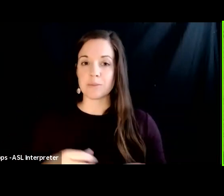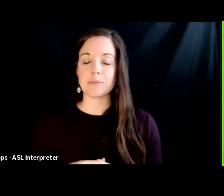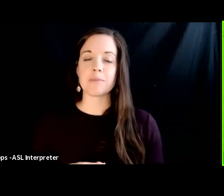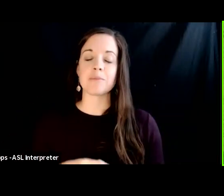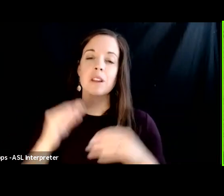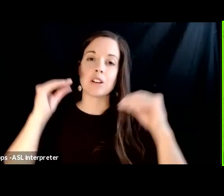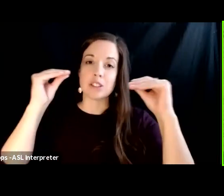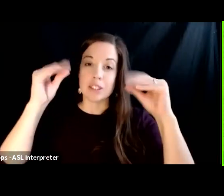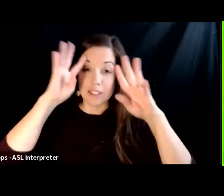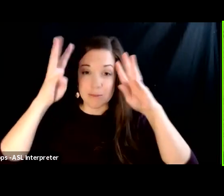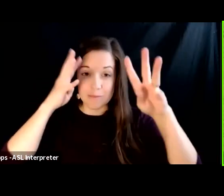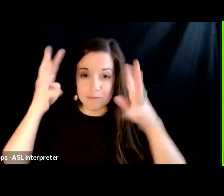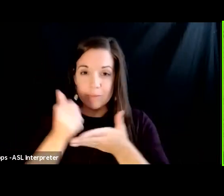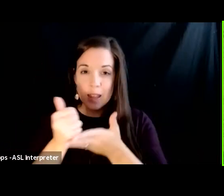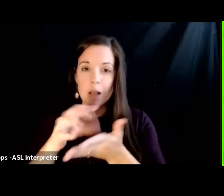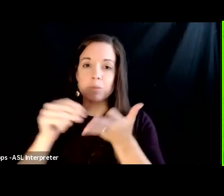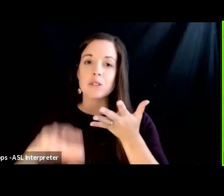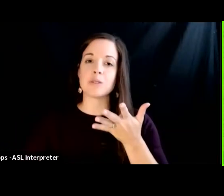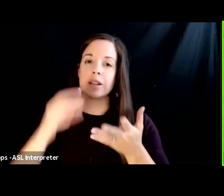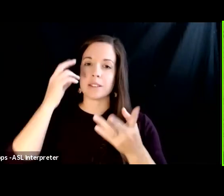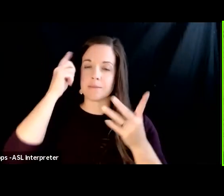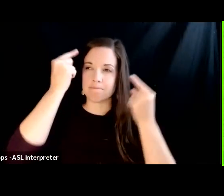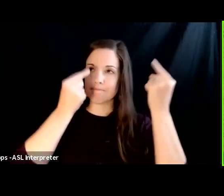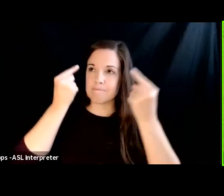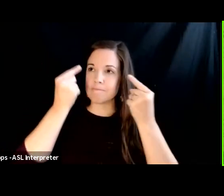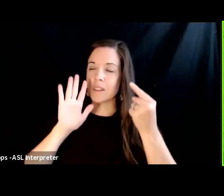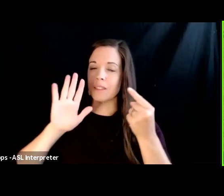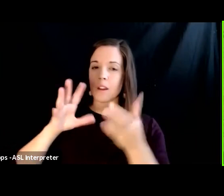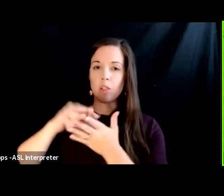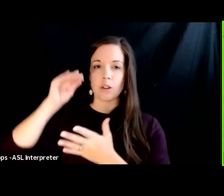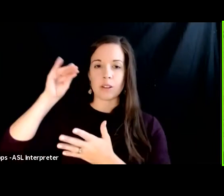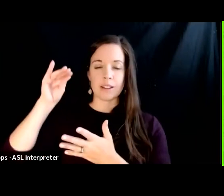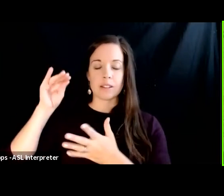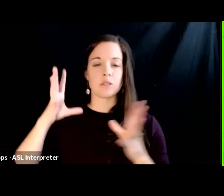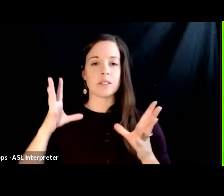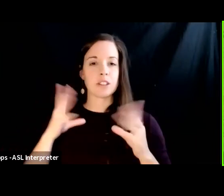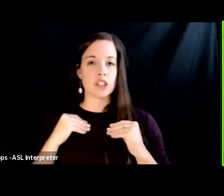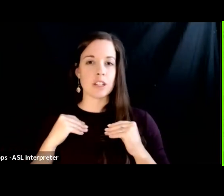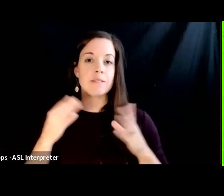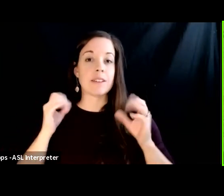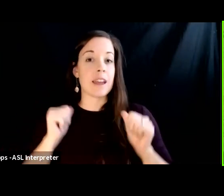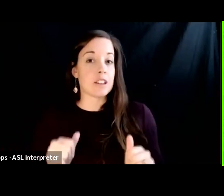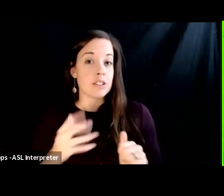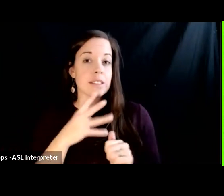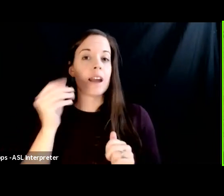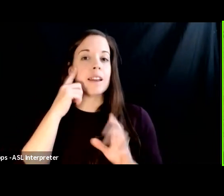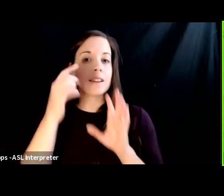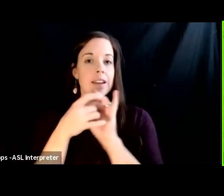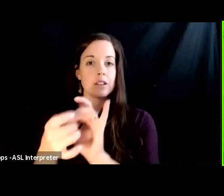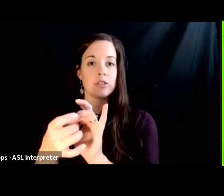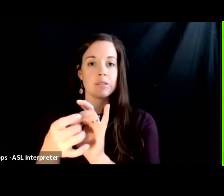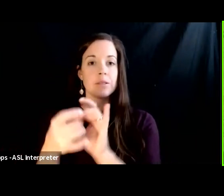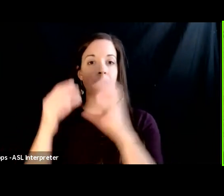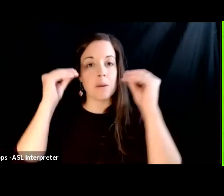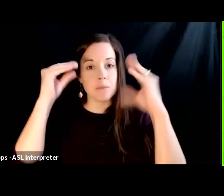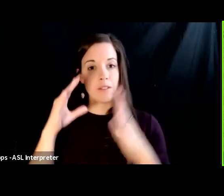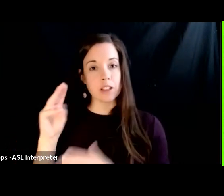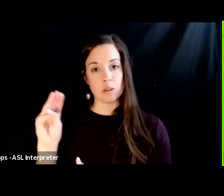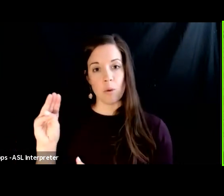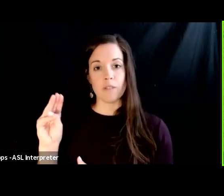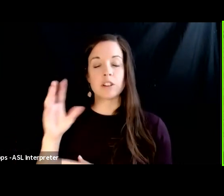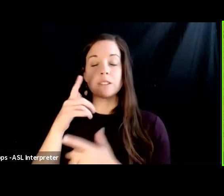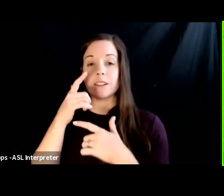on helping students reflect on their own learning to achieve agency and engagement. Professor Morford's intense interest